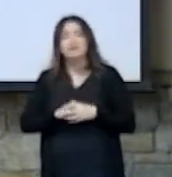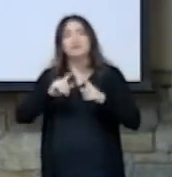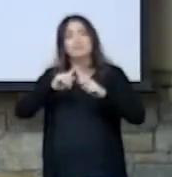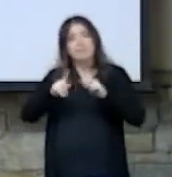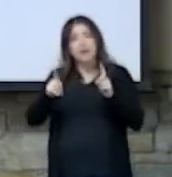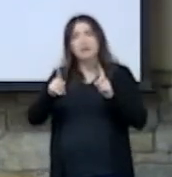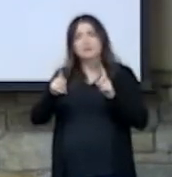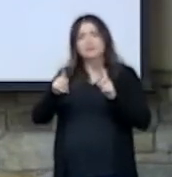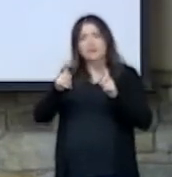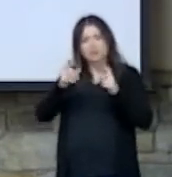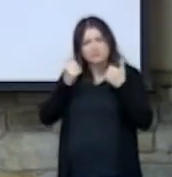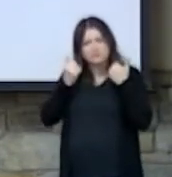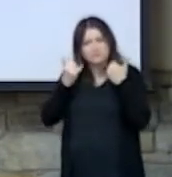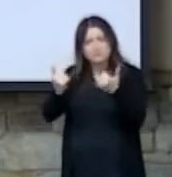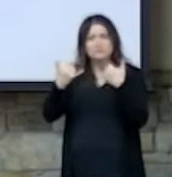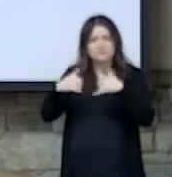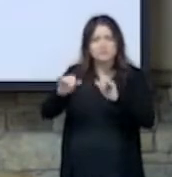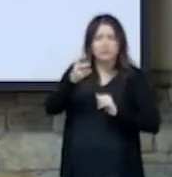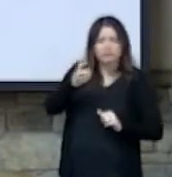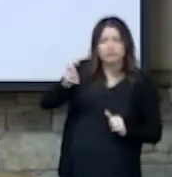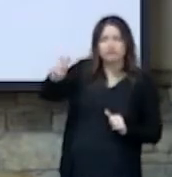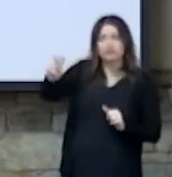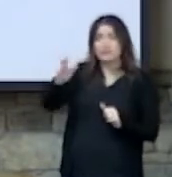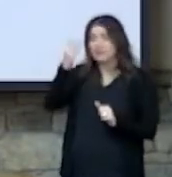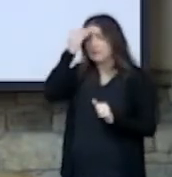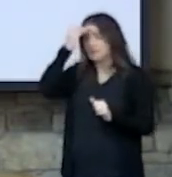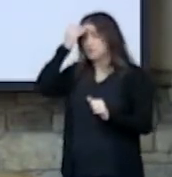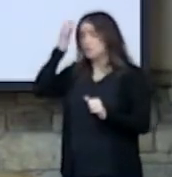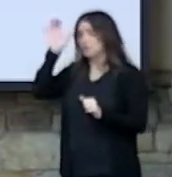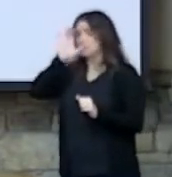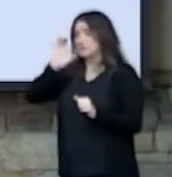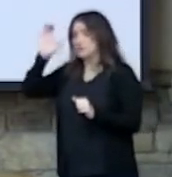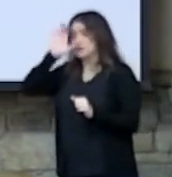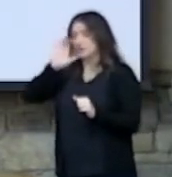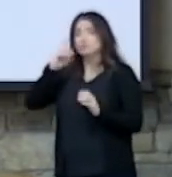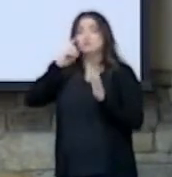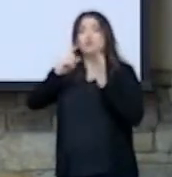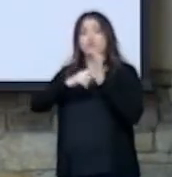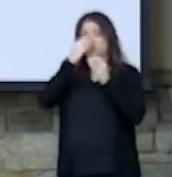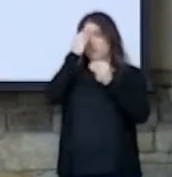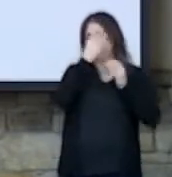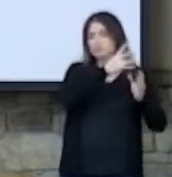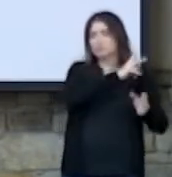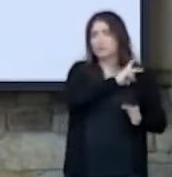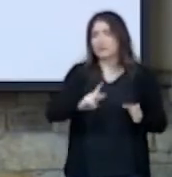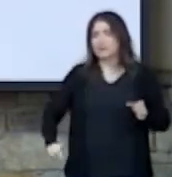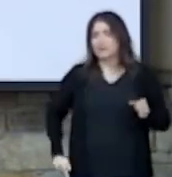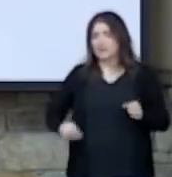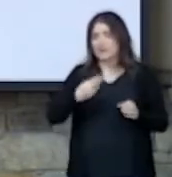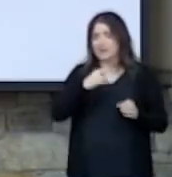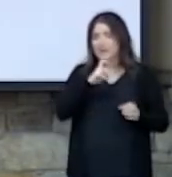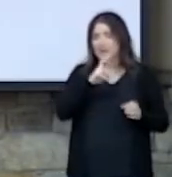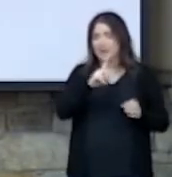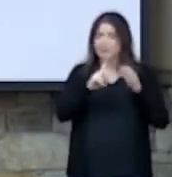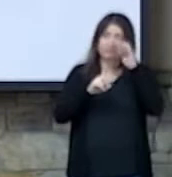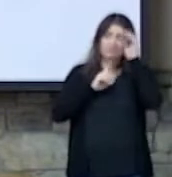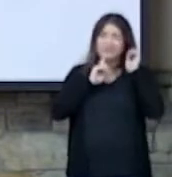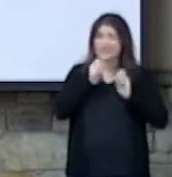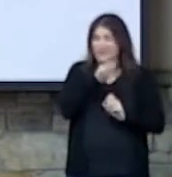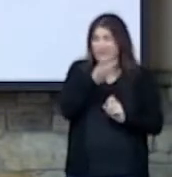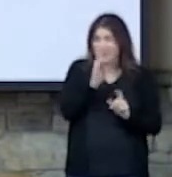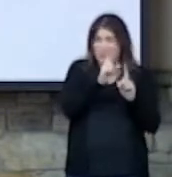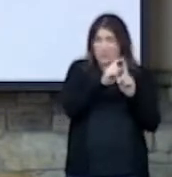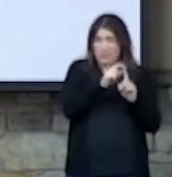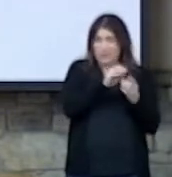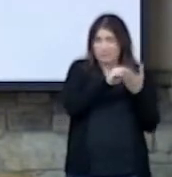were on this journey, and they knew what they were seeking. You notice what they told Herod? We only have just a few words recorded that